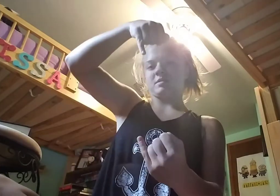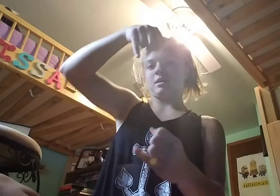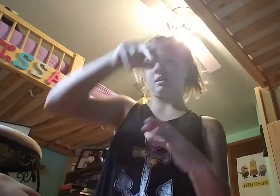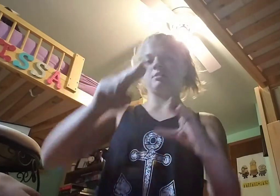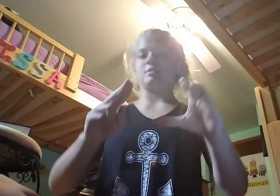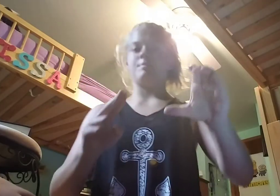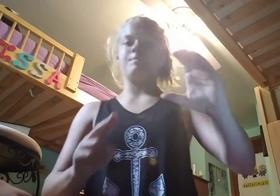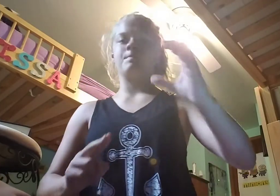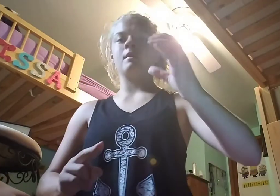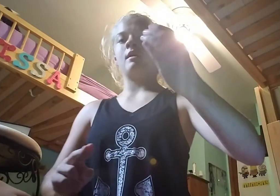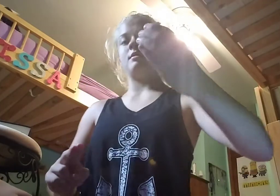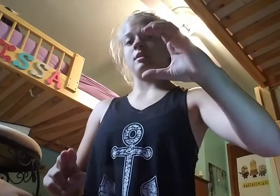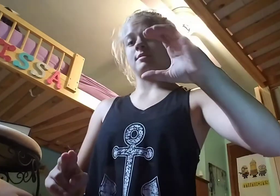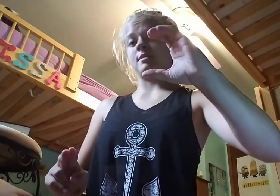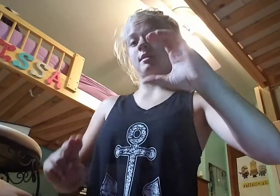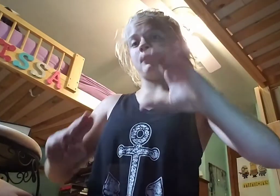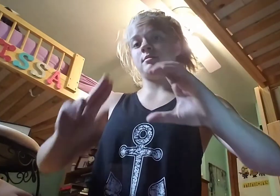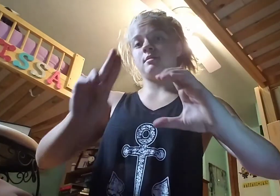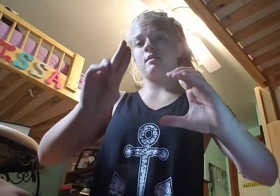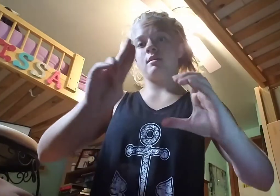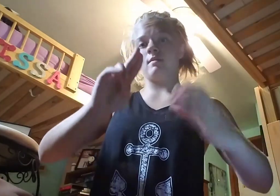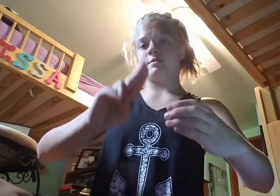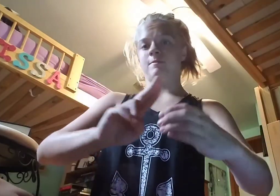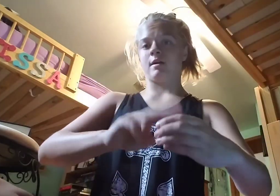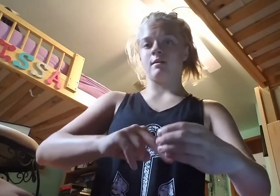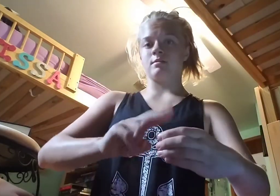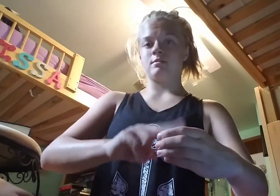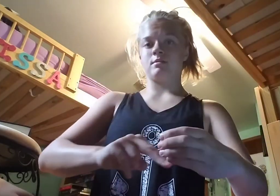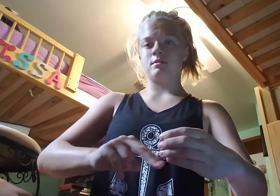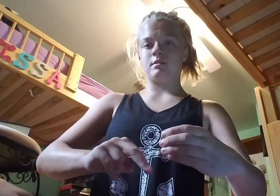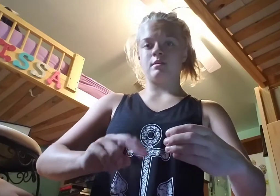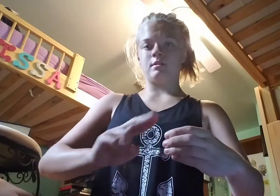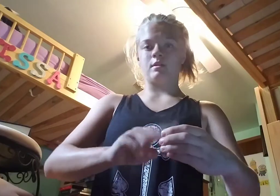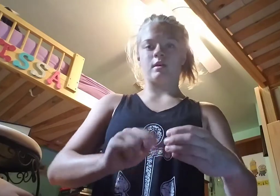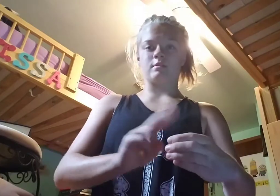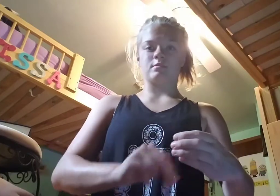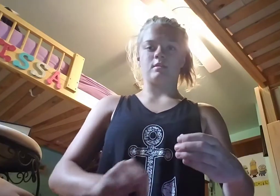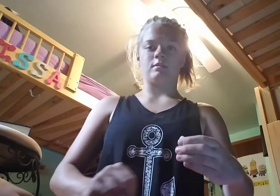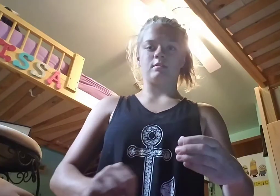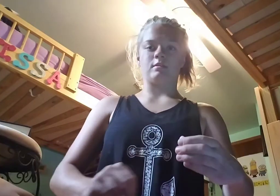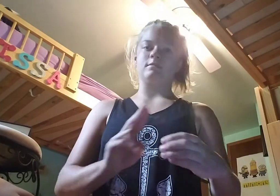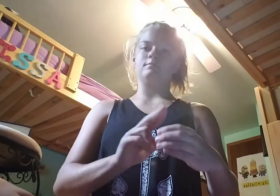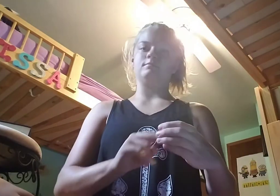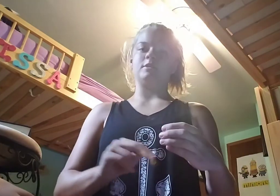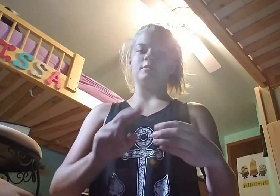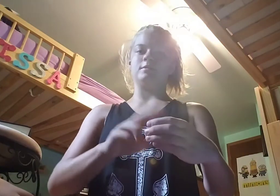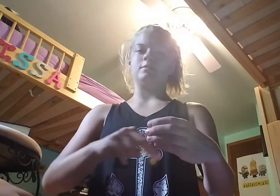Skinny dip. Take like a C hand, then two fingers. Kind of just kind of, yeah, I don't know.